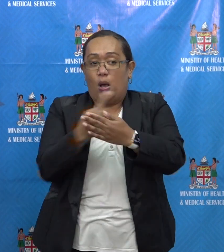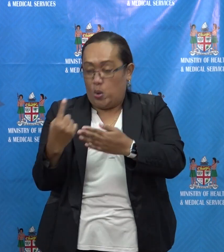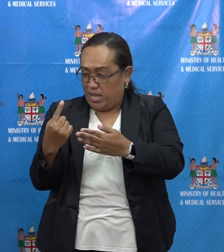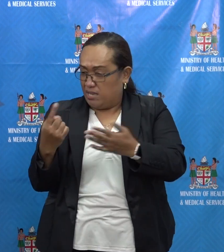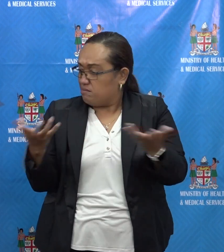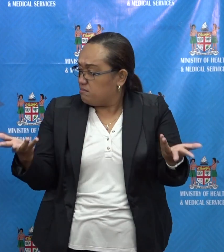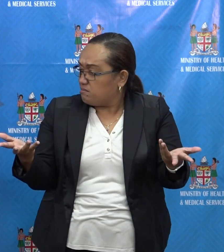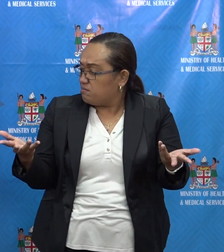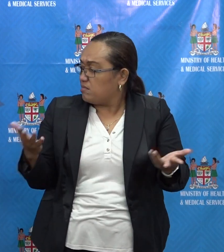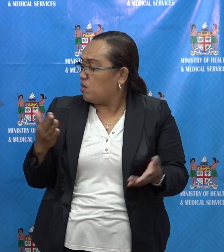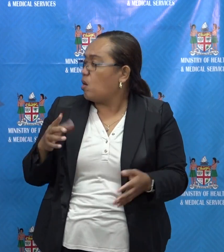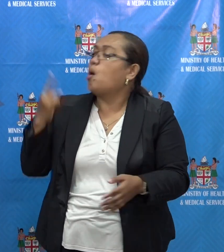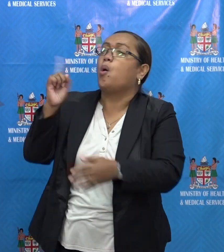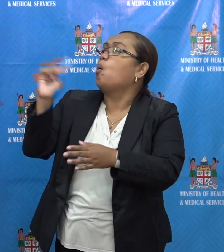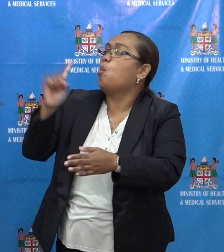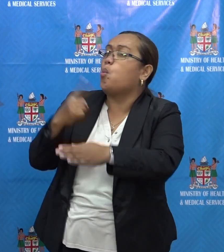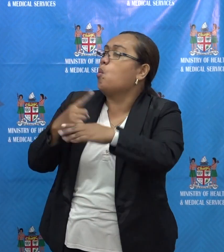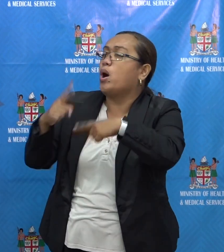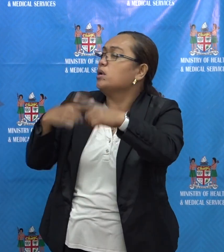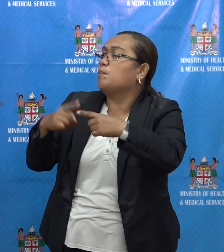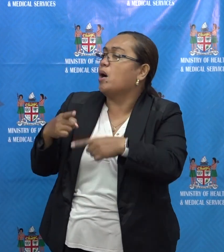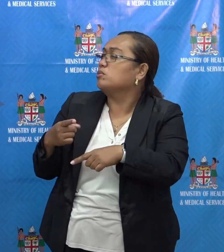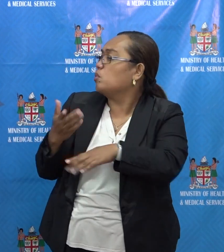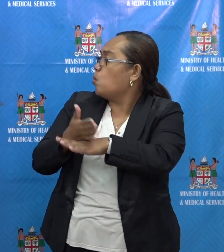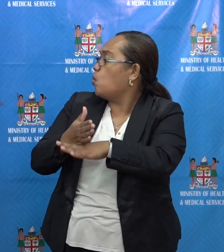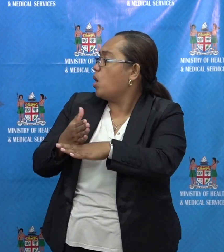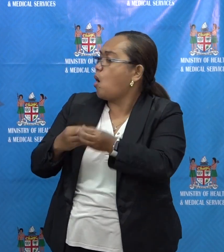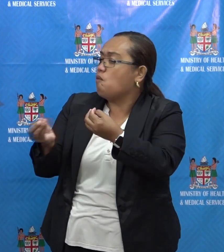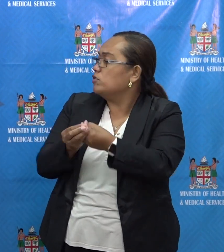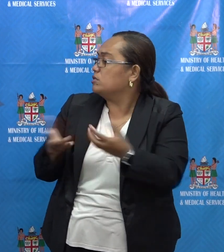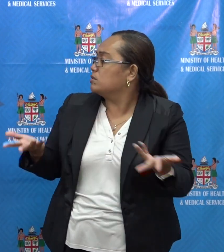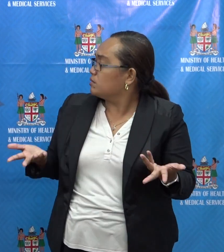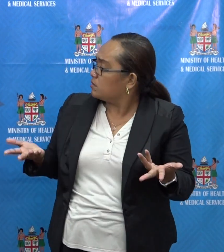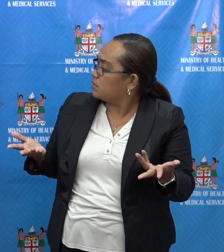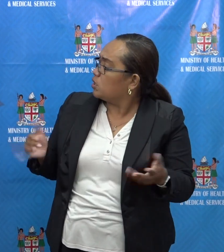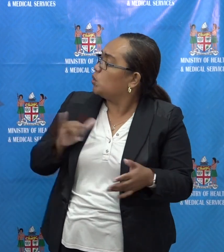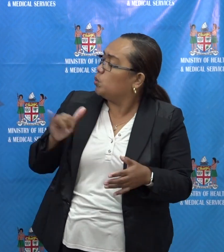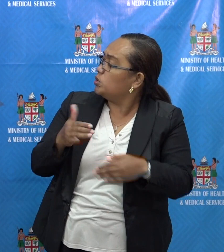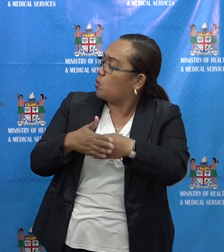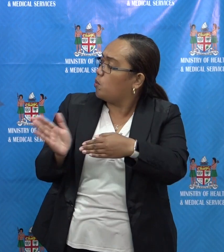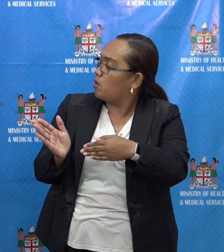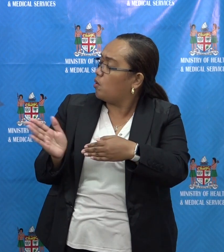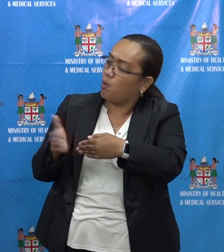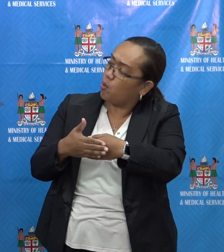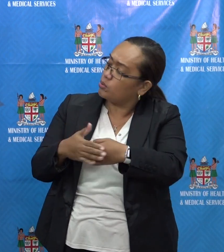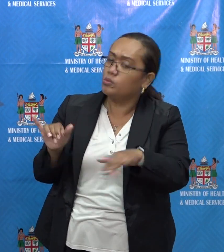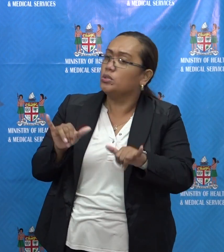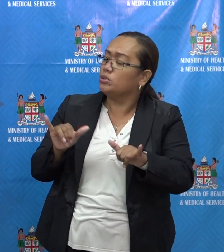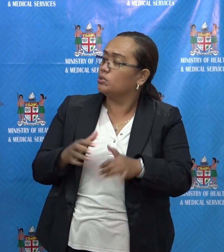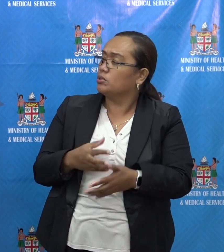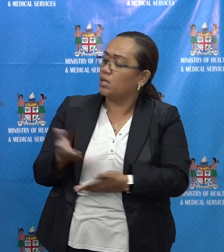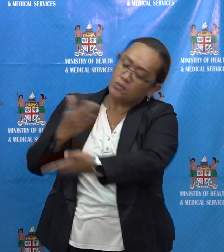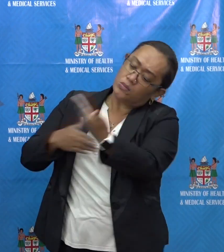the workplaces, which workplaces needs to be open and which are not supposed to be open?